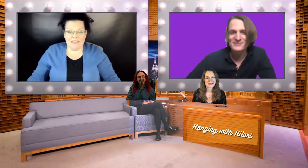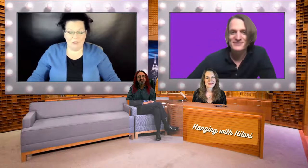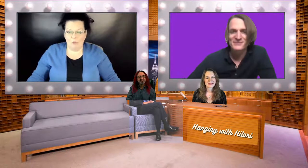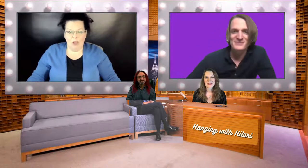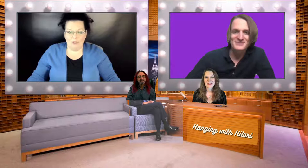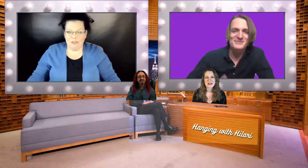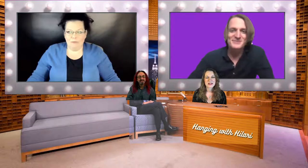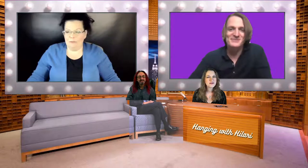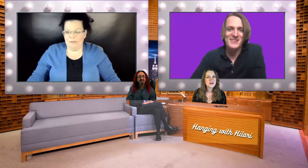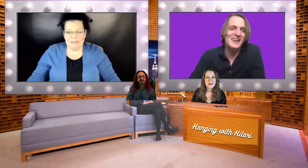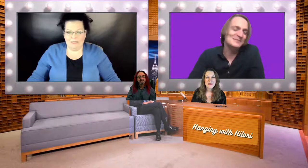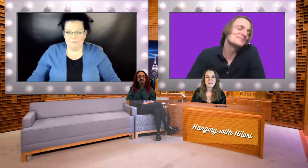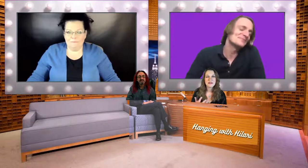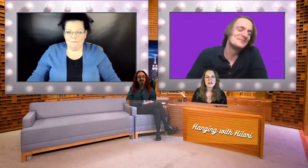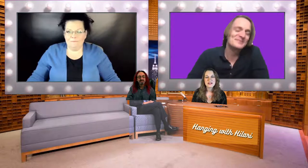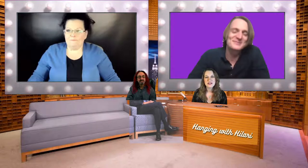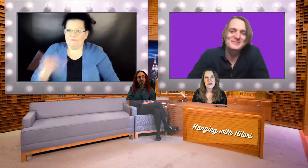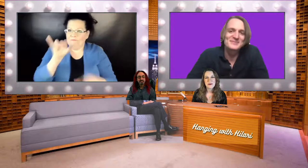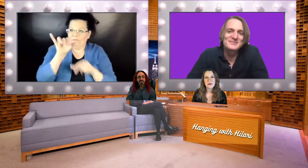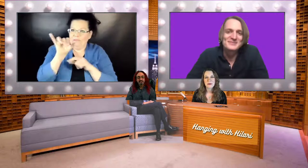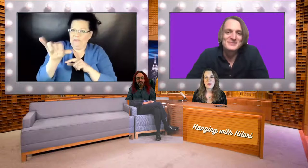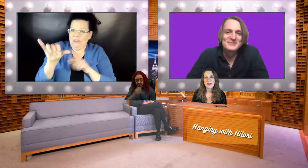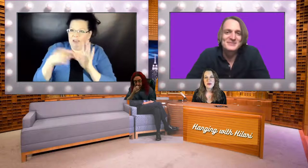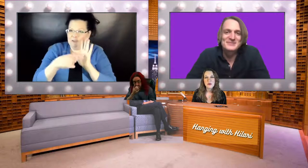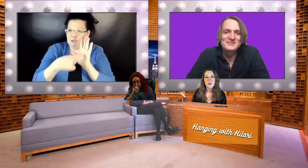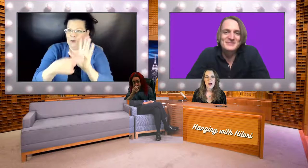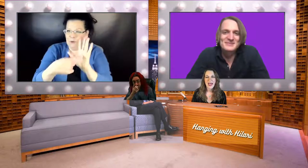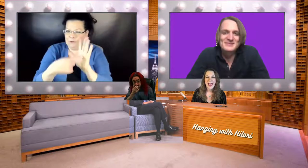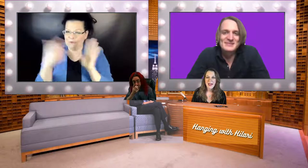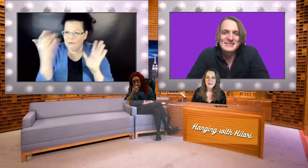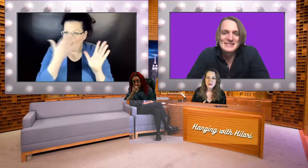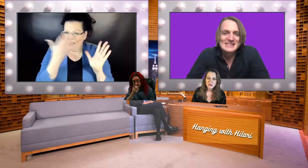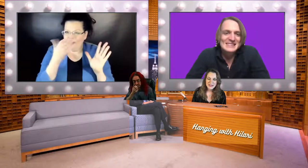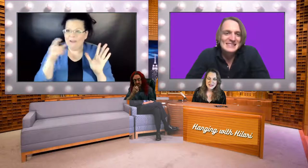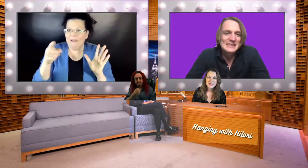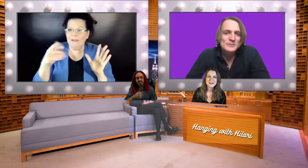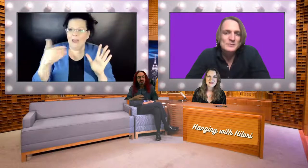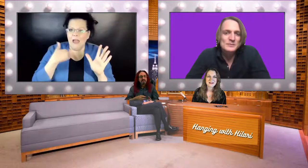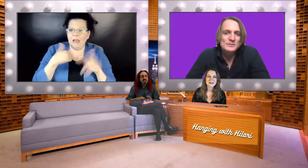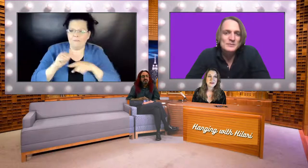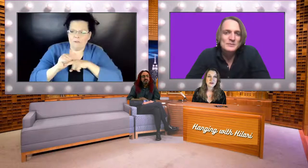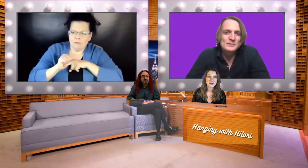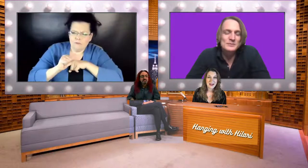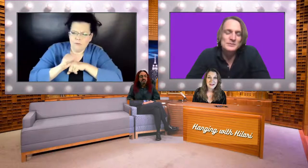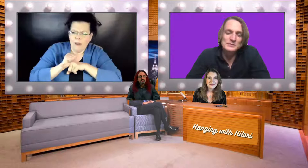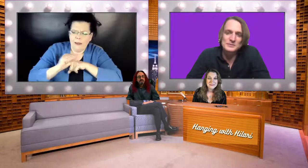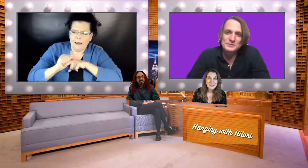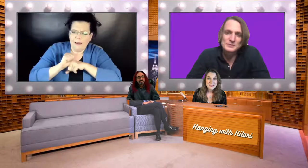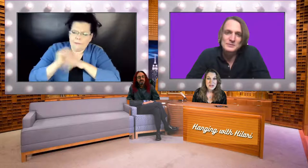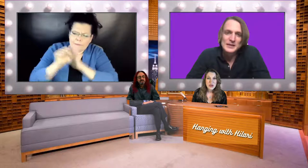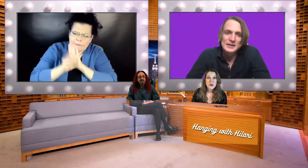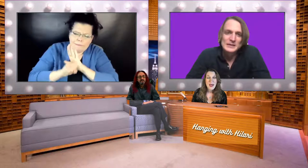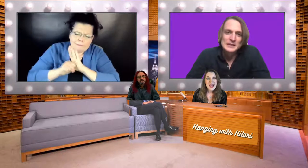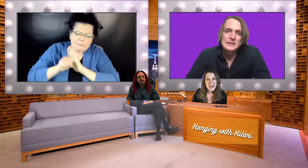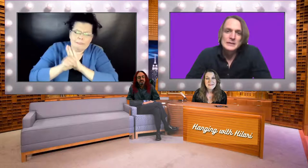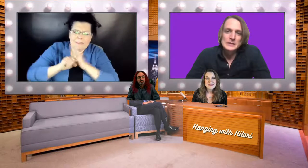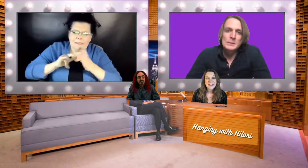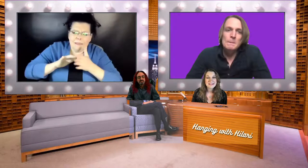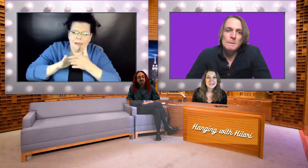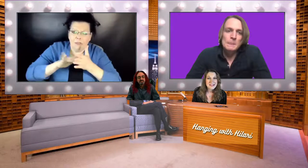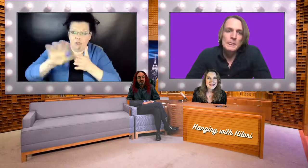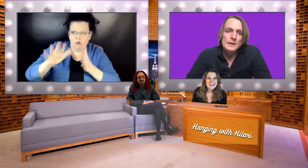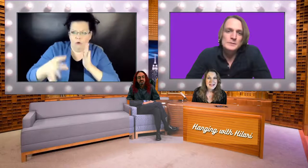was amazing to watch. Know, that really shows when you have trained and studied in your craft, you